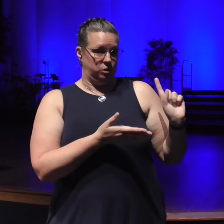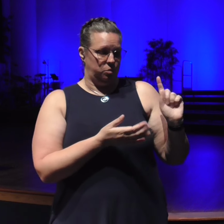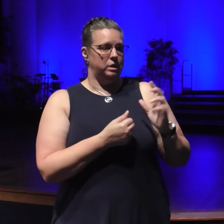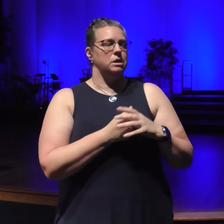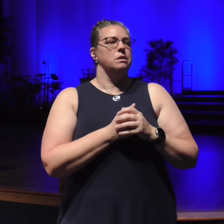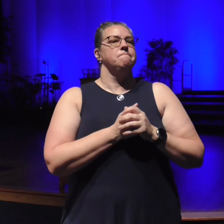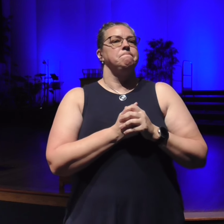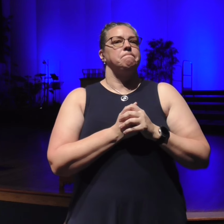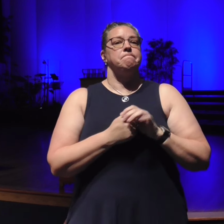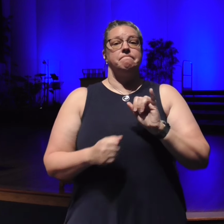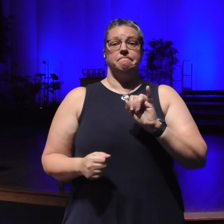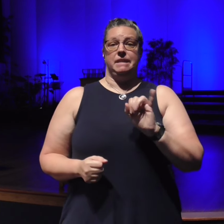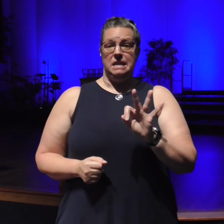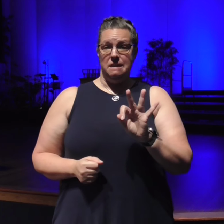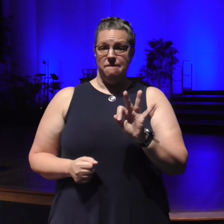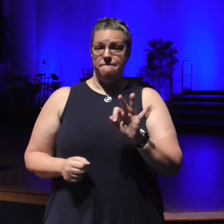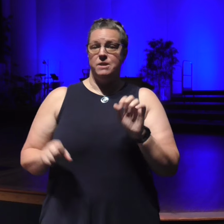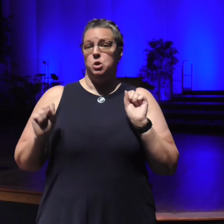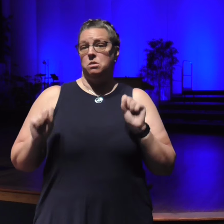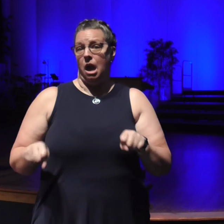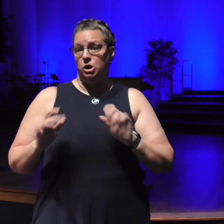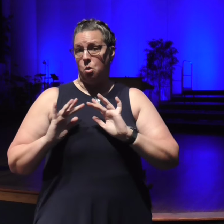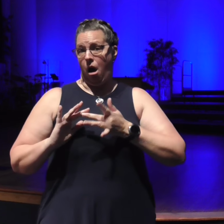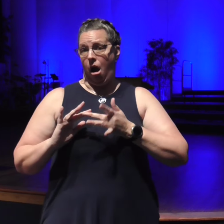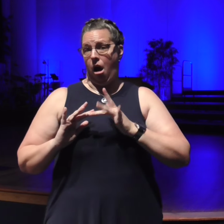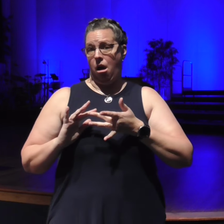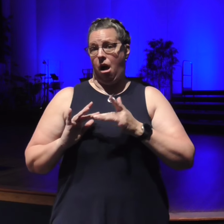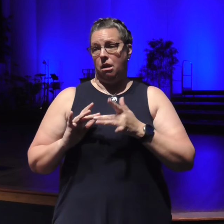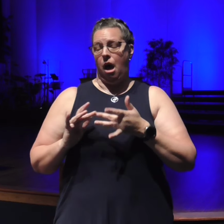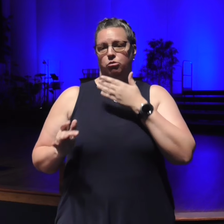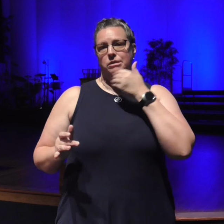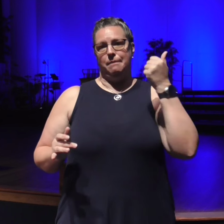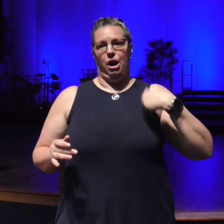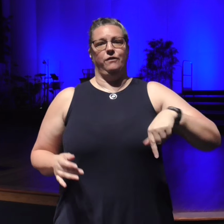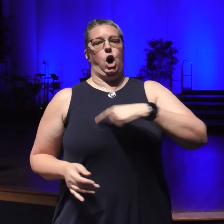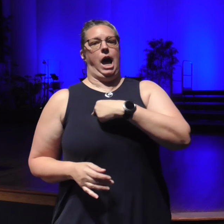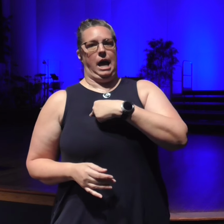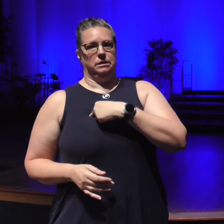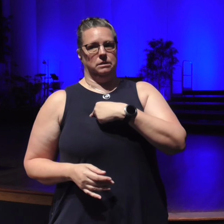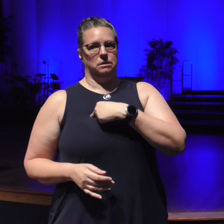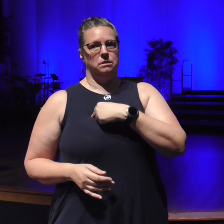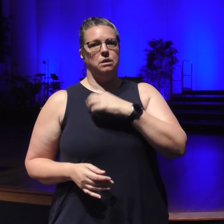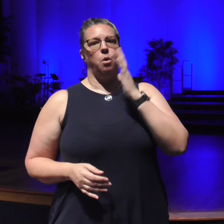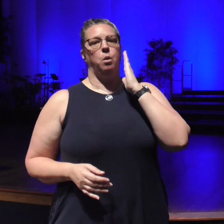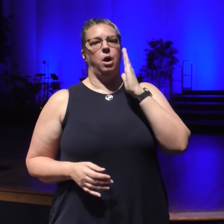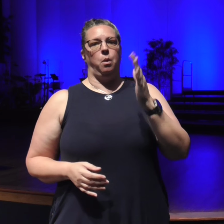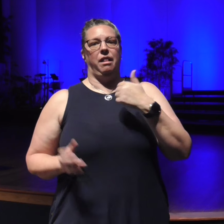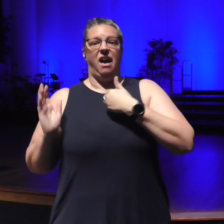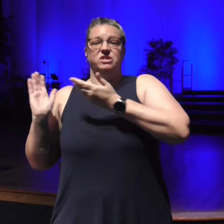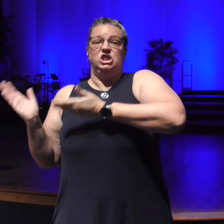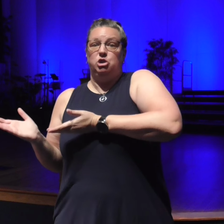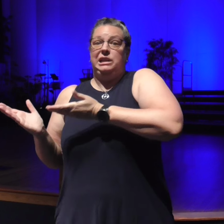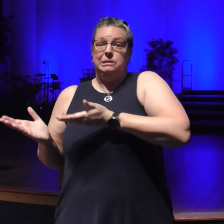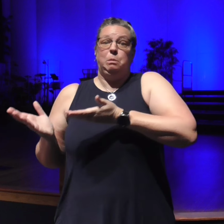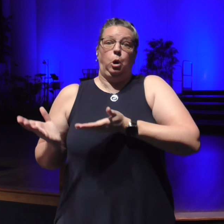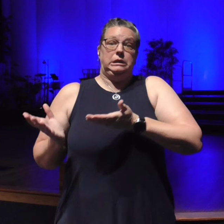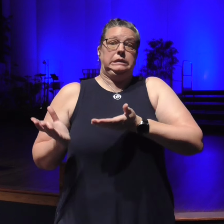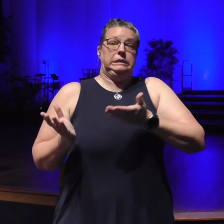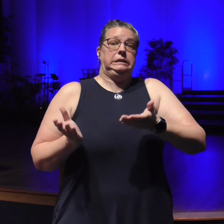if you can do it online, it's really much better for us because we're going to have to transport the